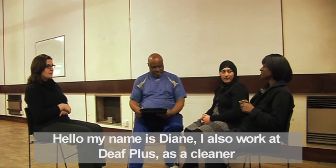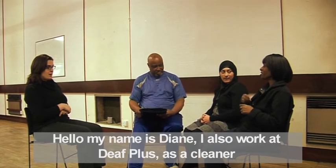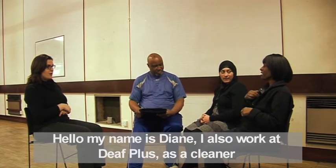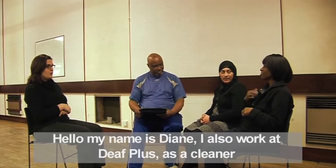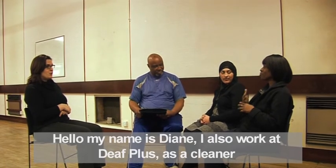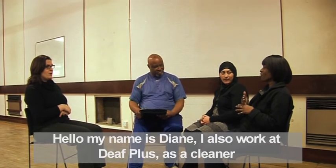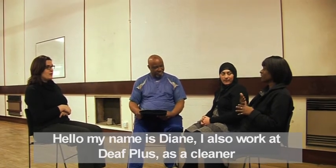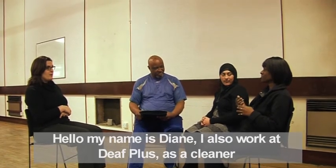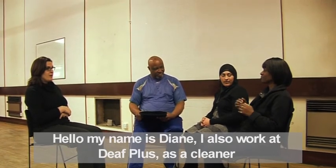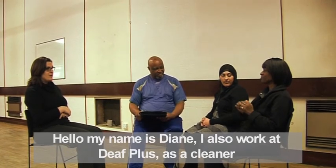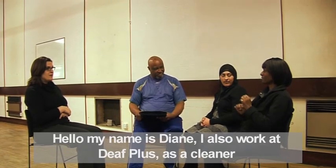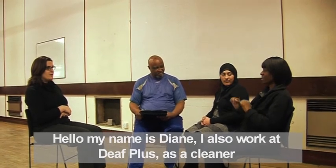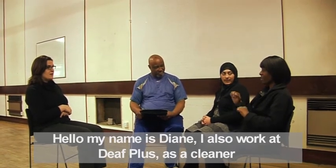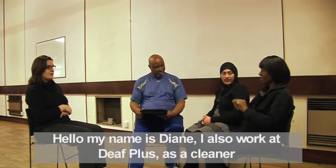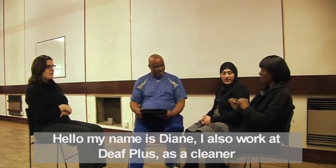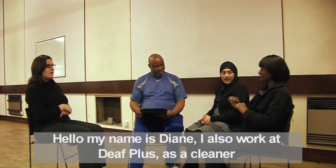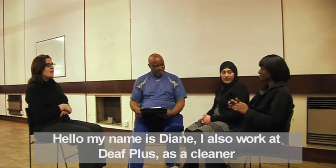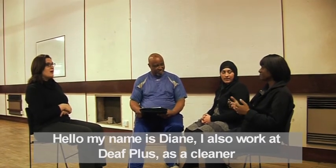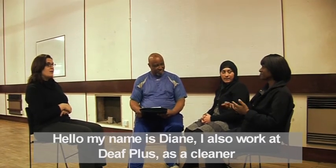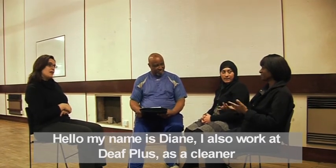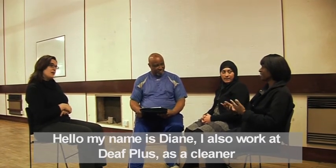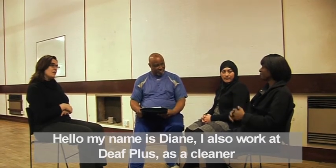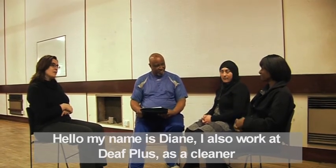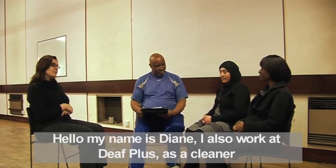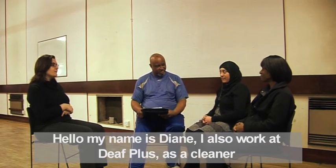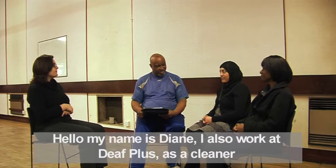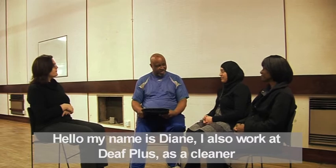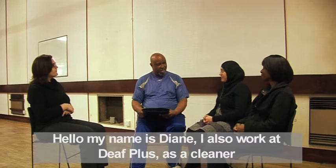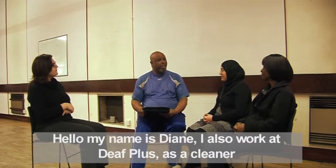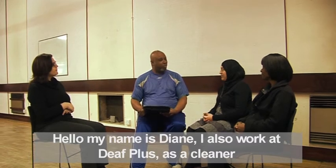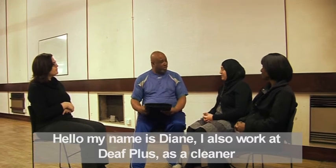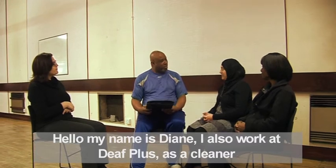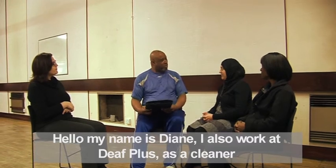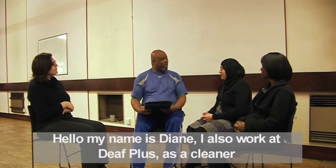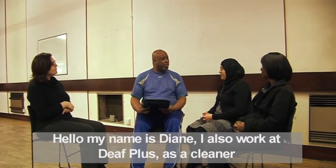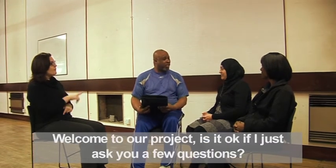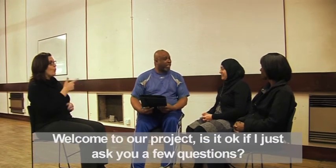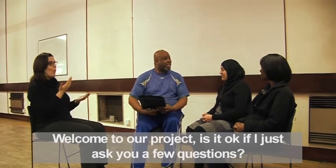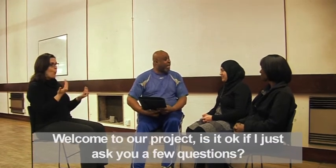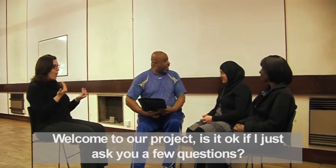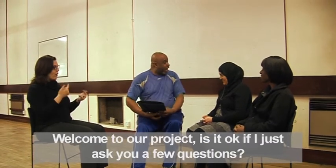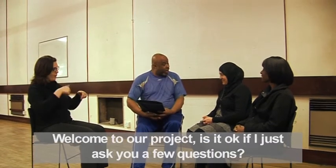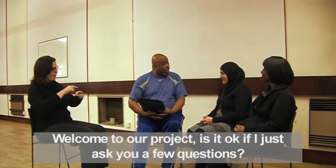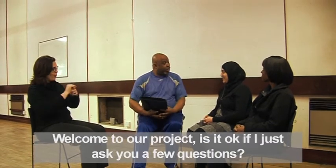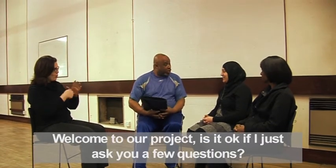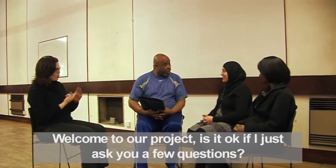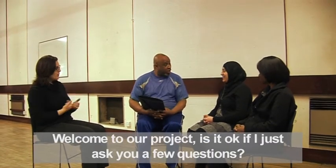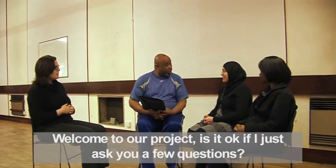I also work at Deaf Plus as a cleaner. Welcome to our projects. Is it okay if I just ask you a